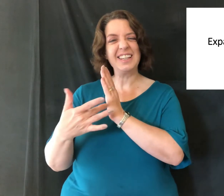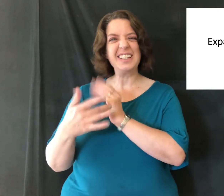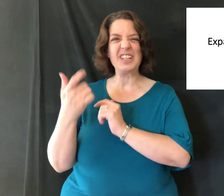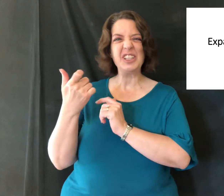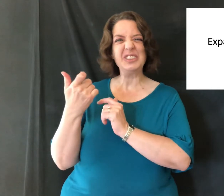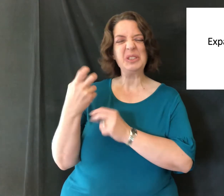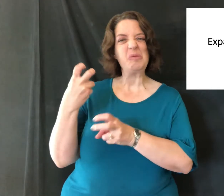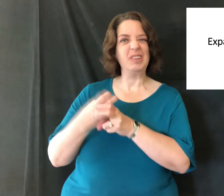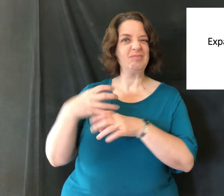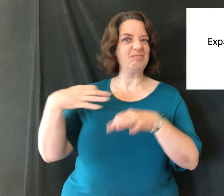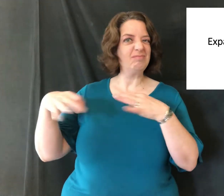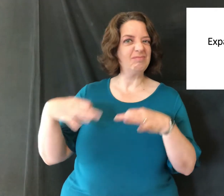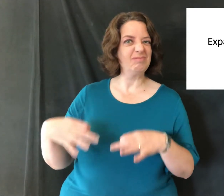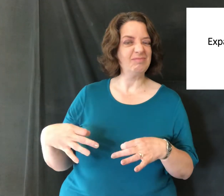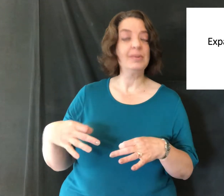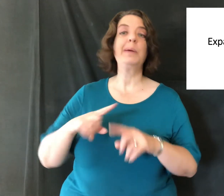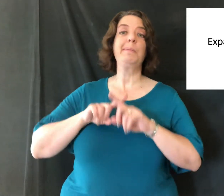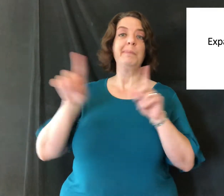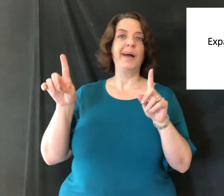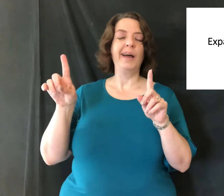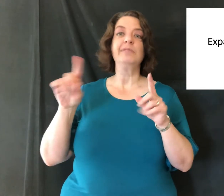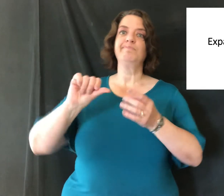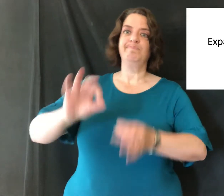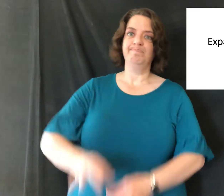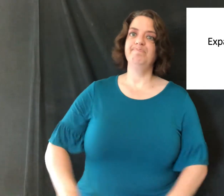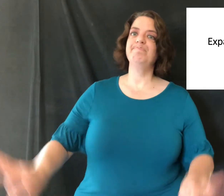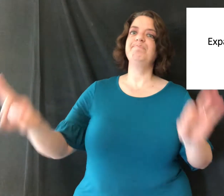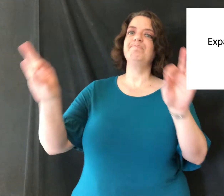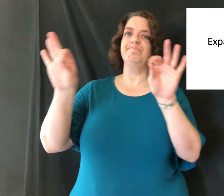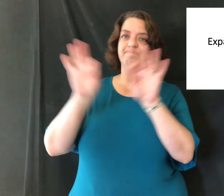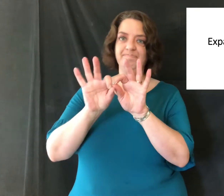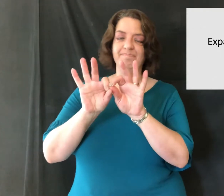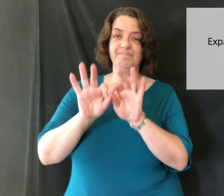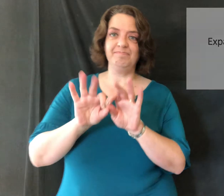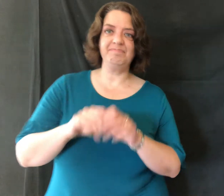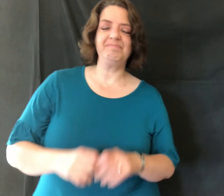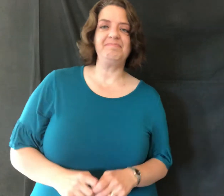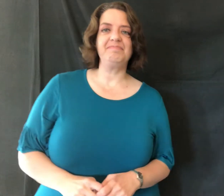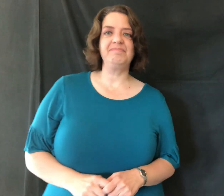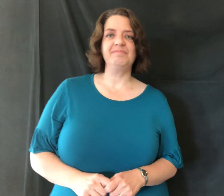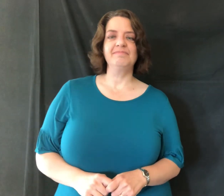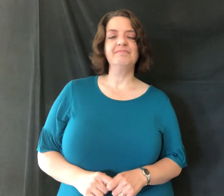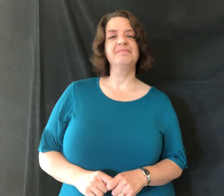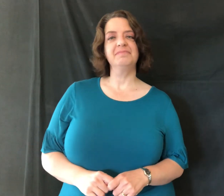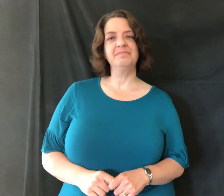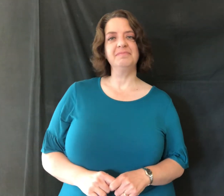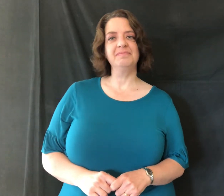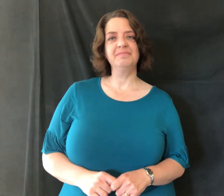This technique is a little bit hard to explain, but it's really important.